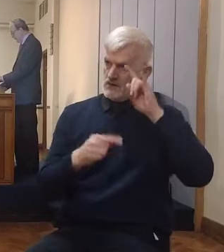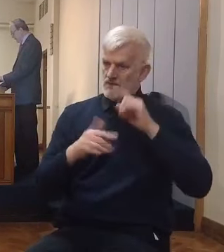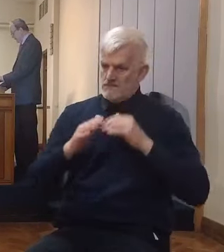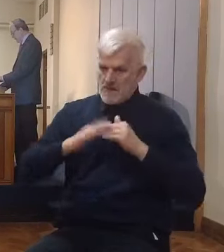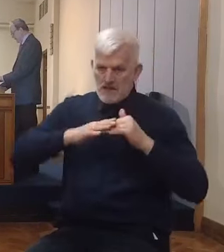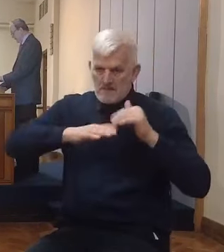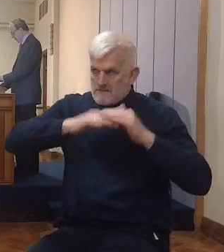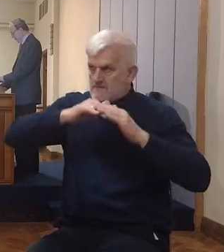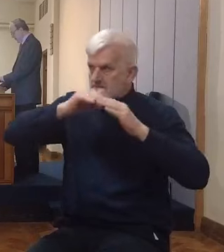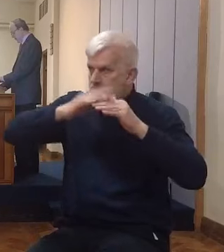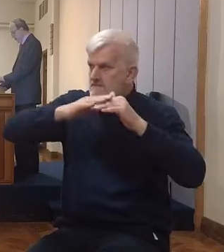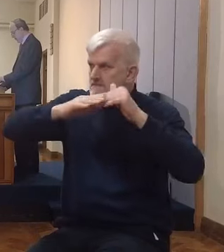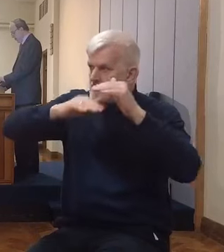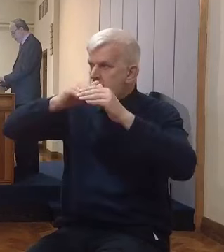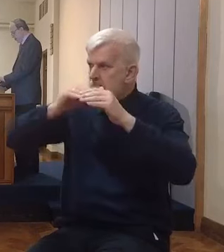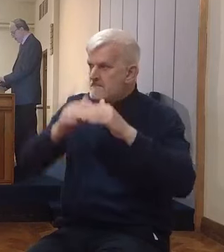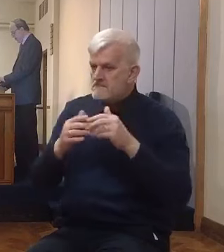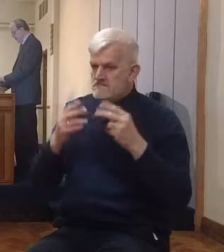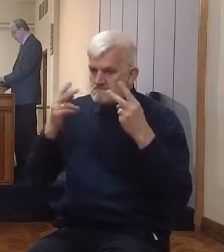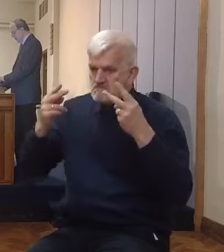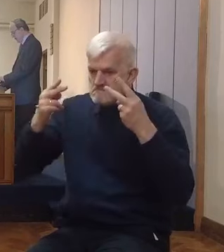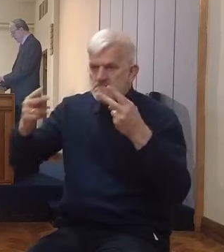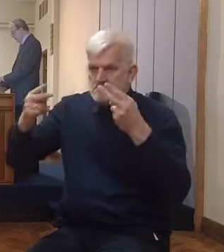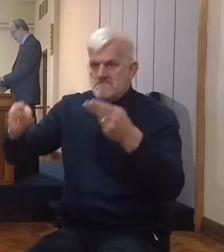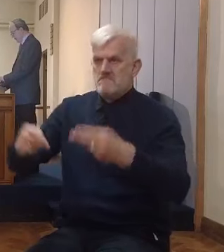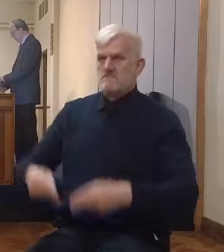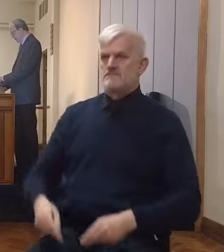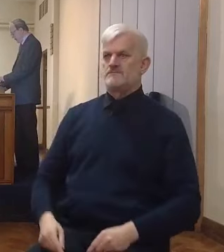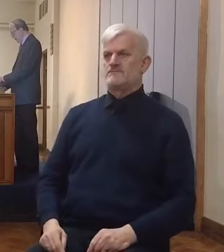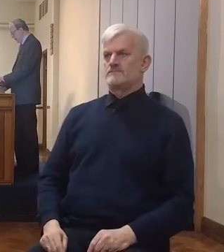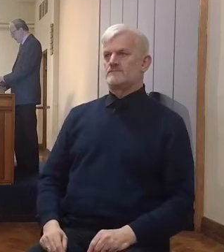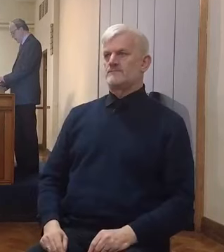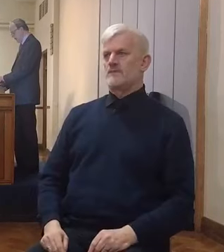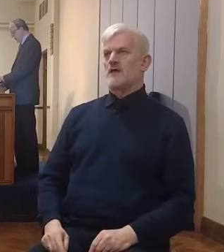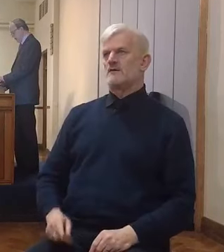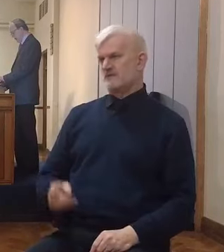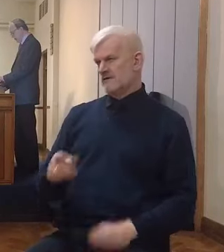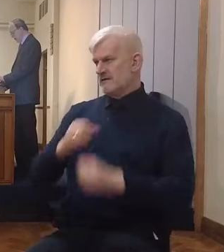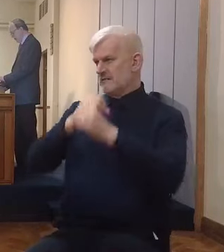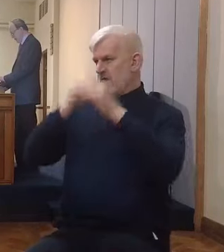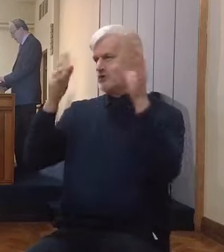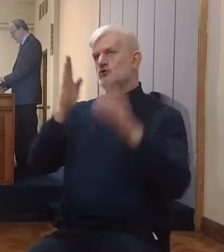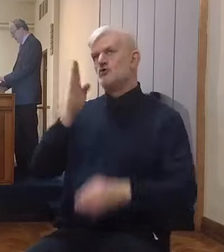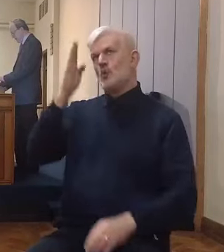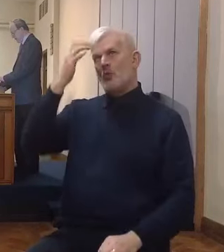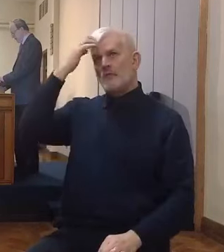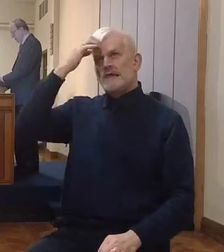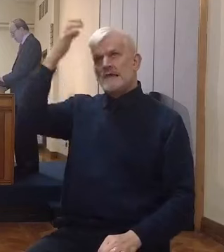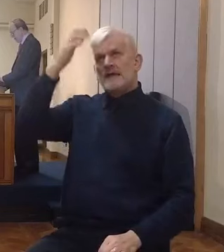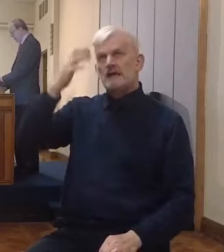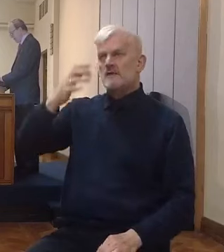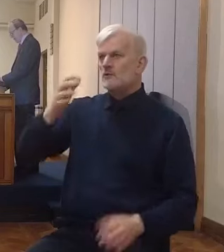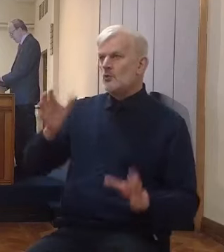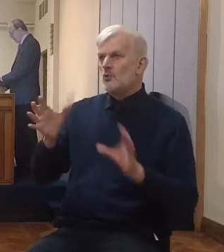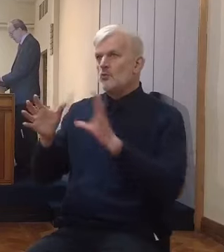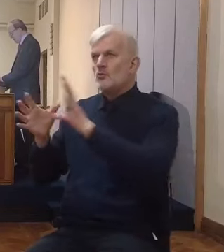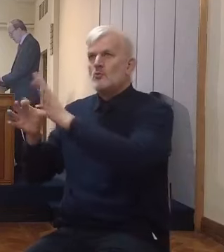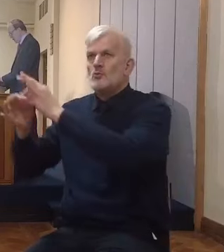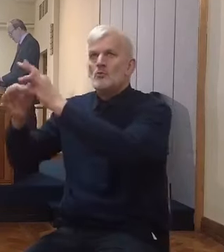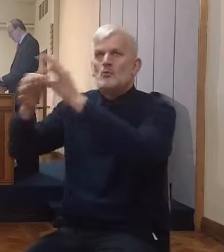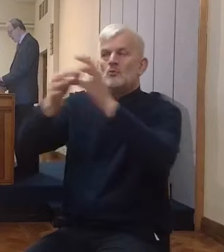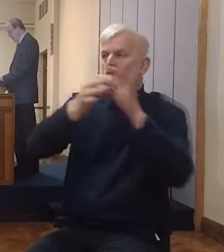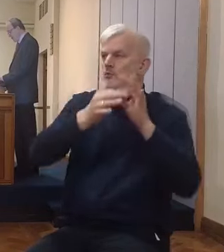beginning of this chapter. The Northern Confederacy assembles. It came to pass